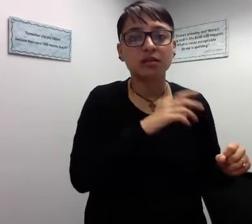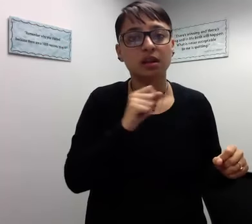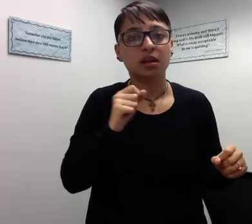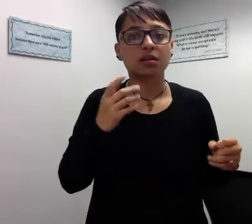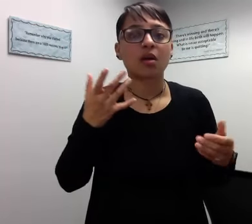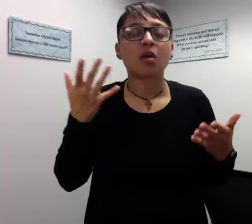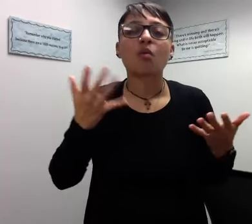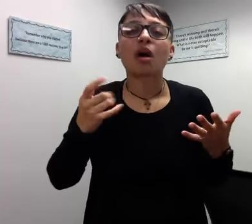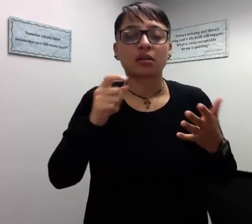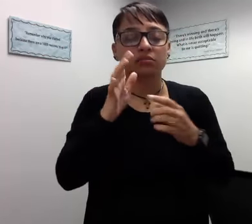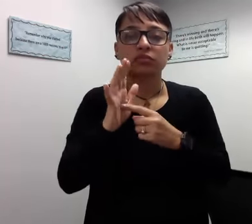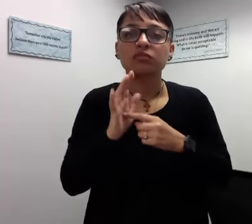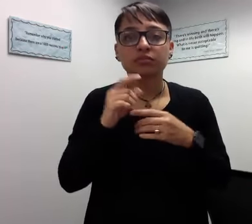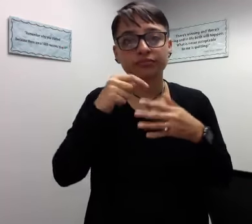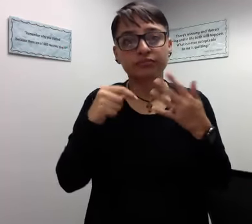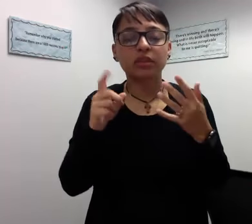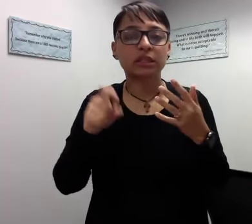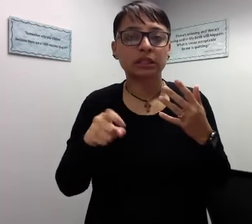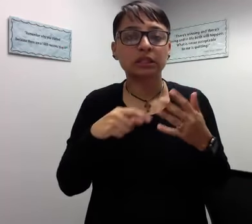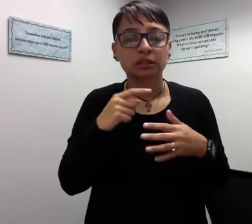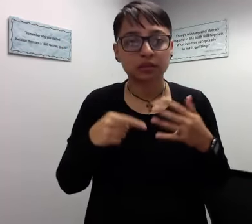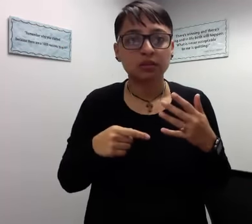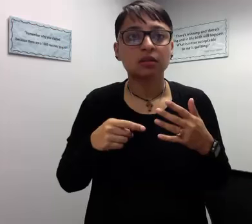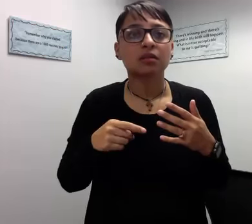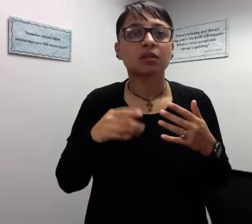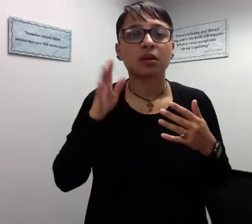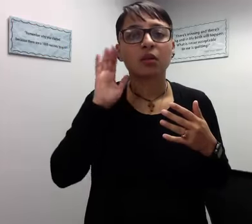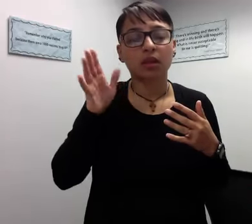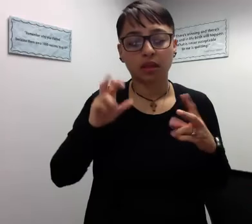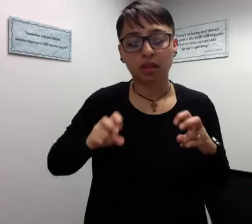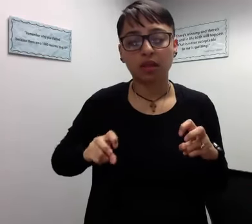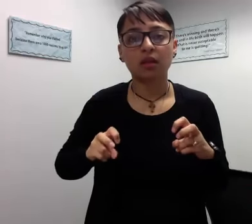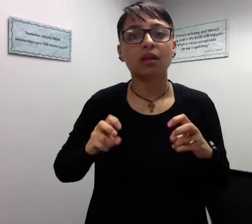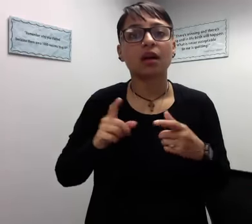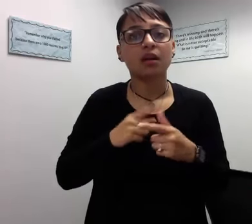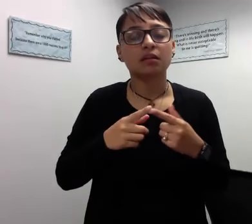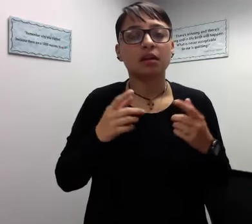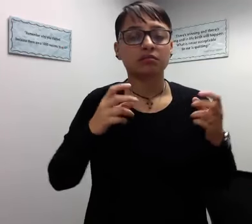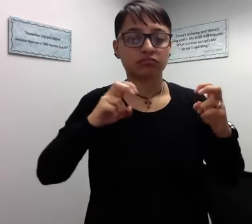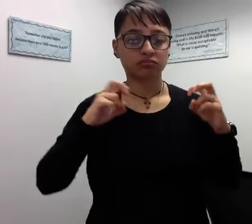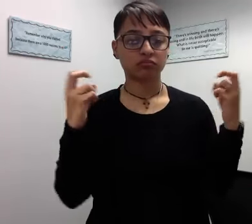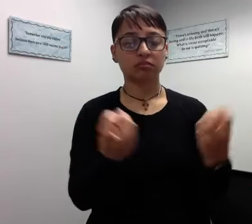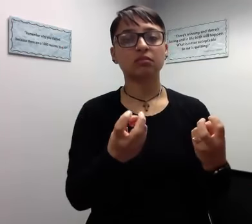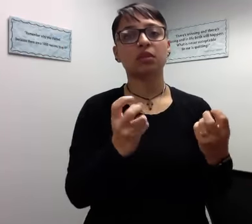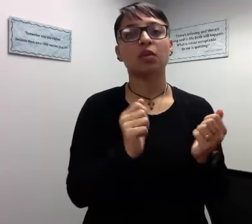And then you'll sit down with all of his team members, which would be his teacher and the